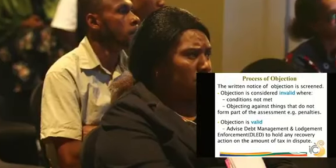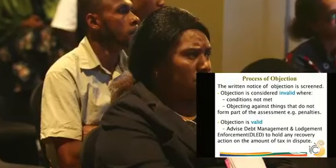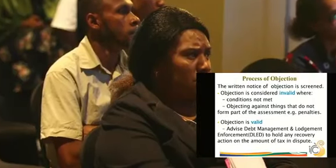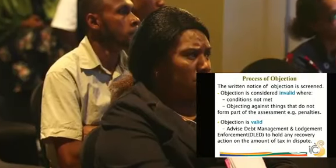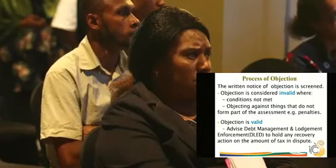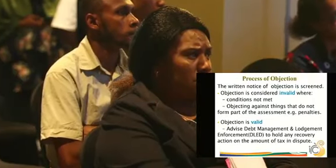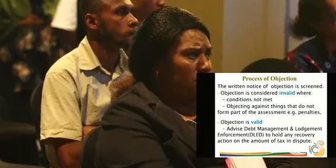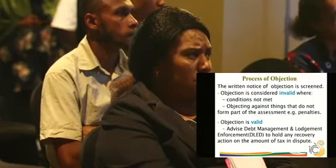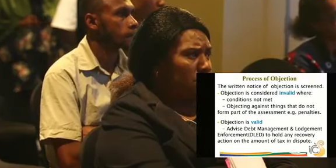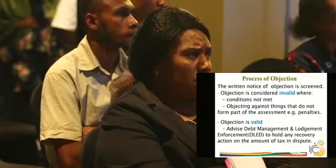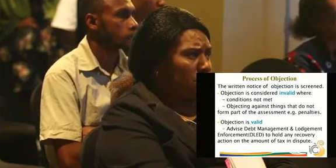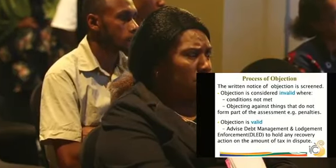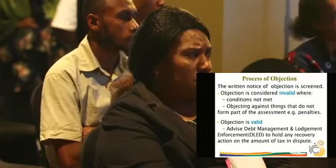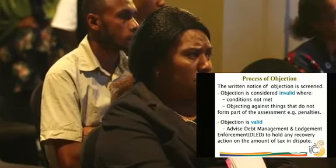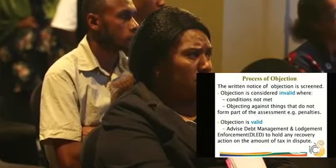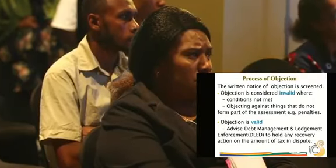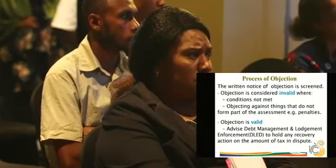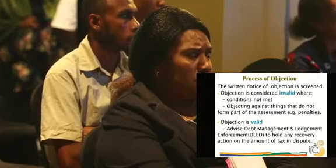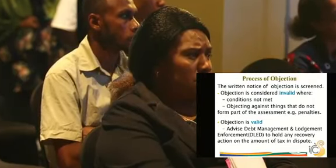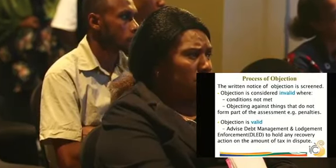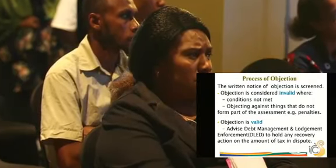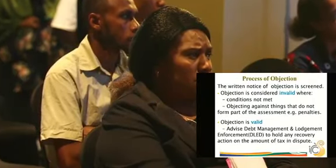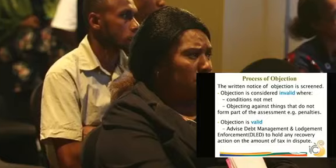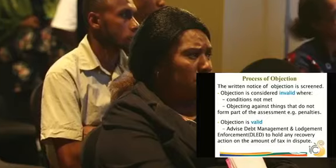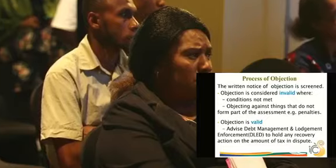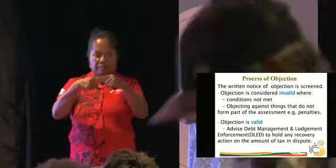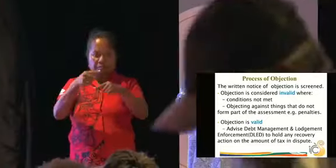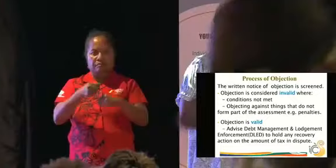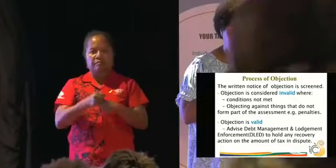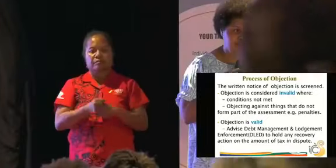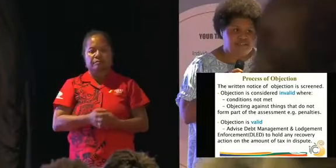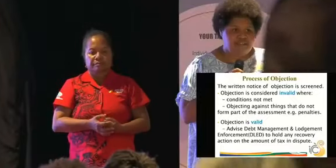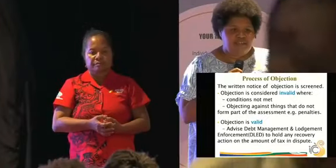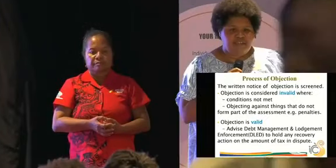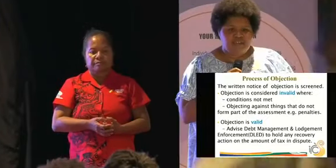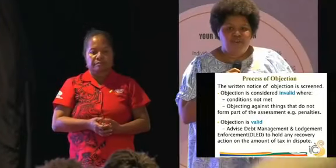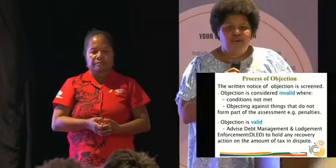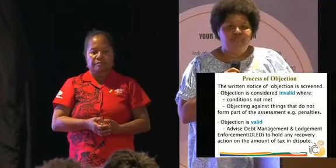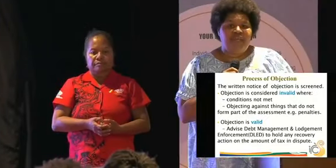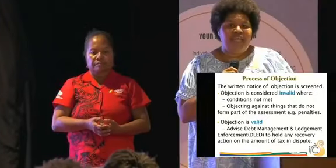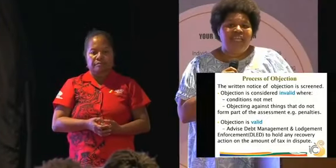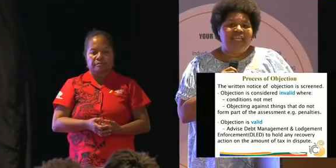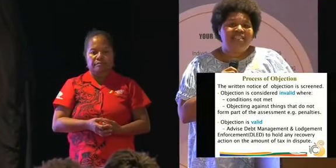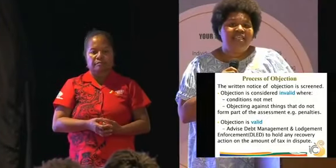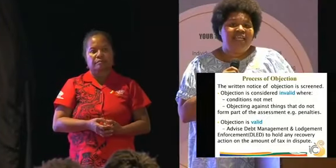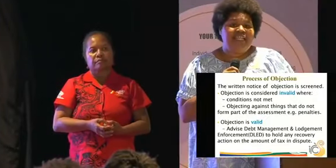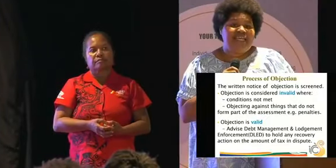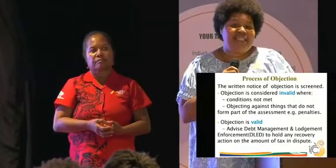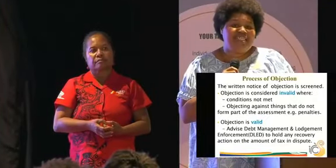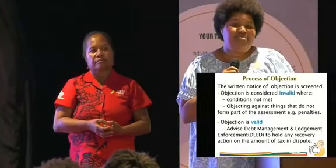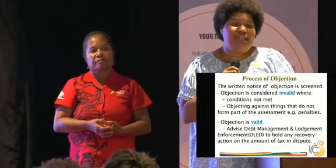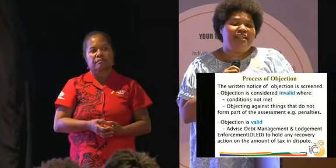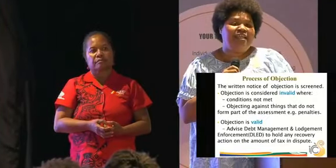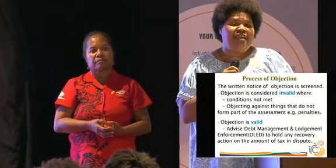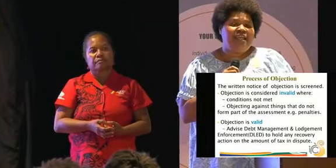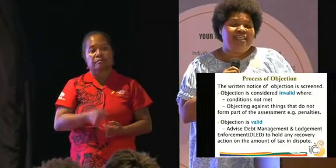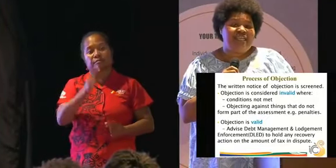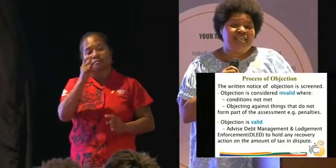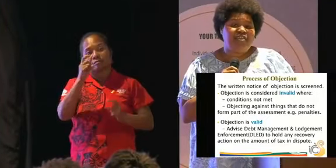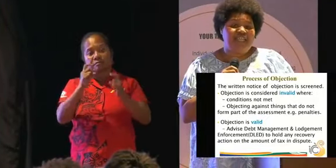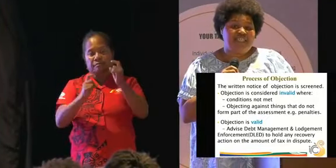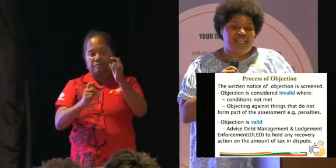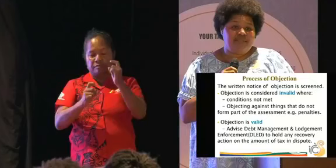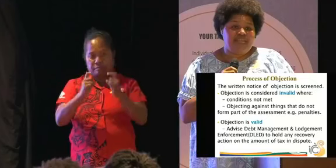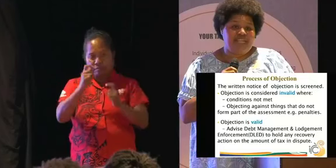those amounts. Is it clear? So it is the assessment